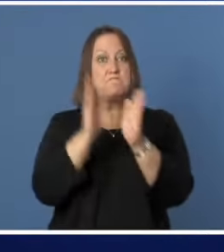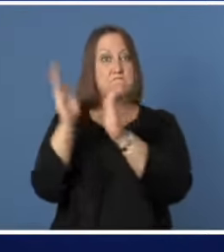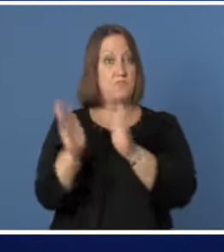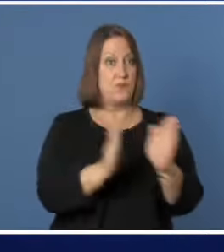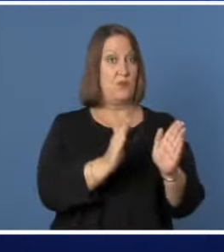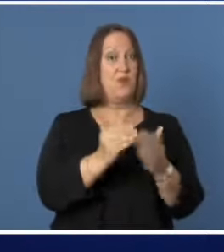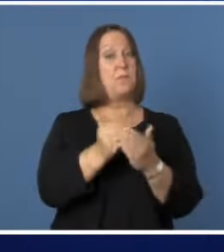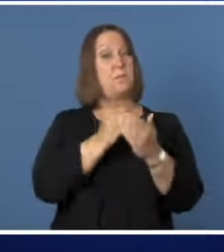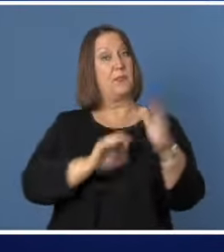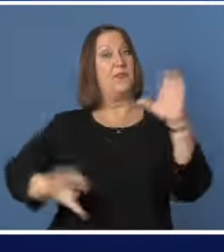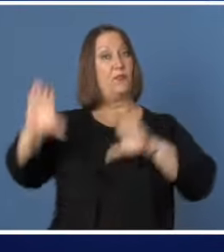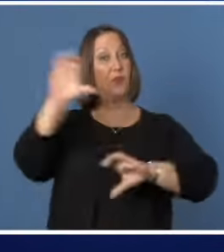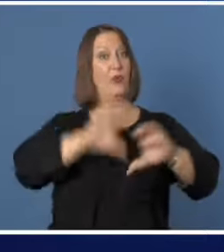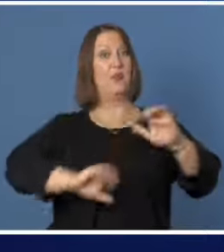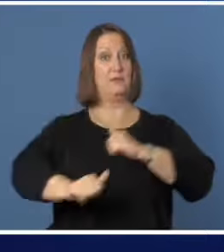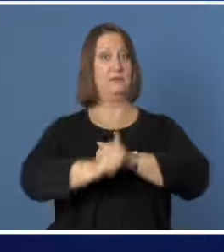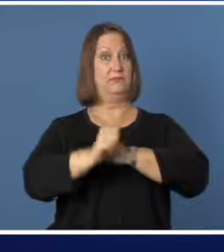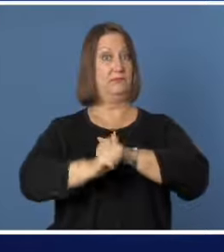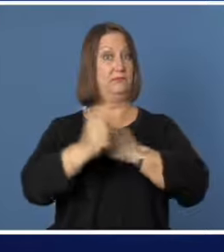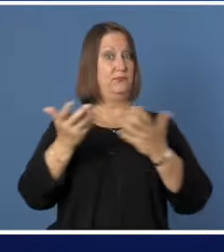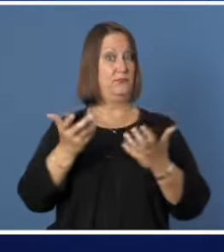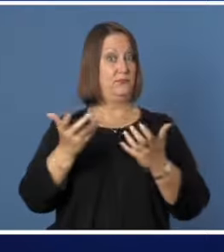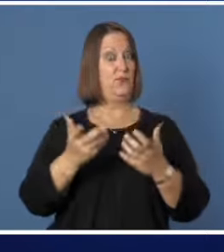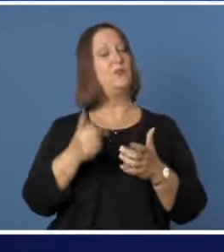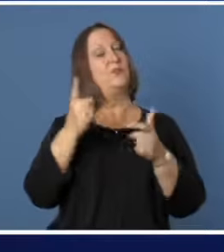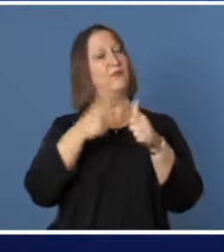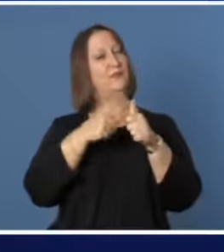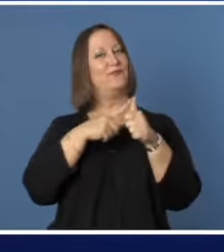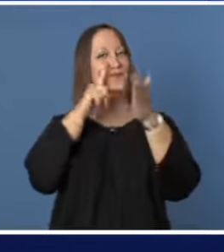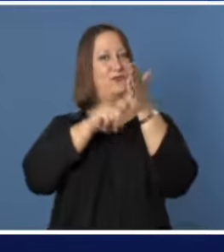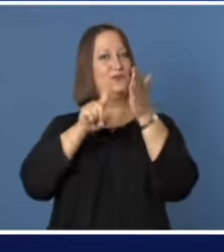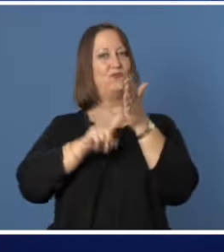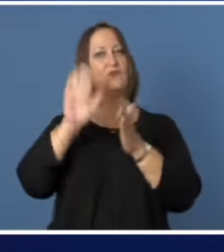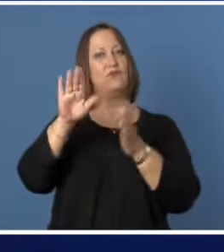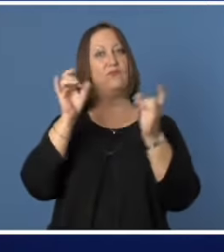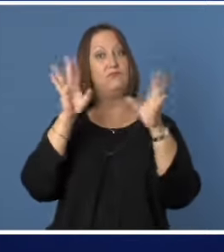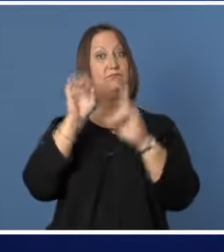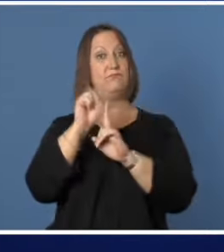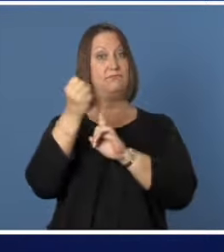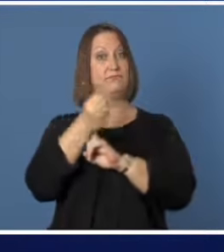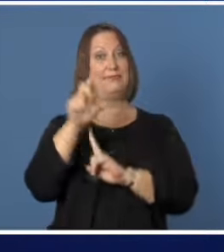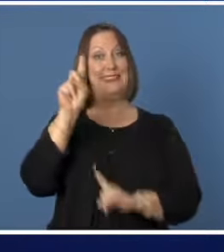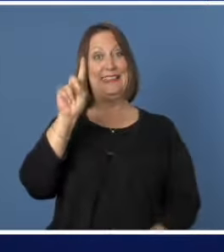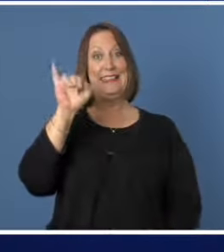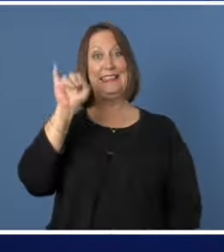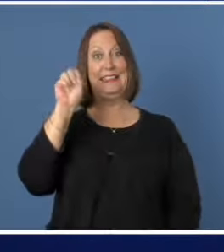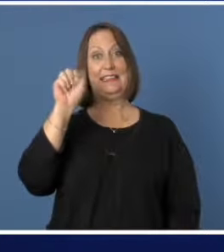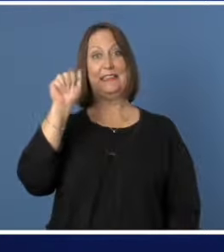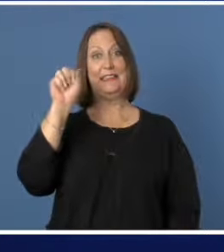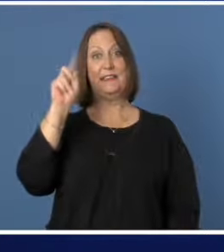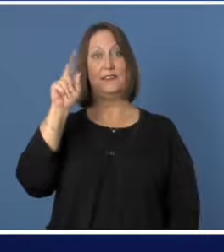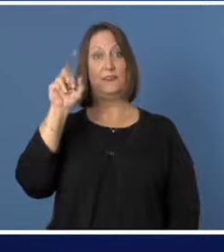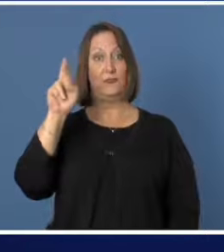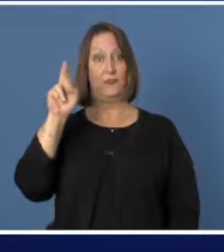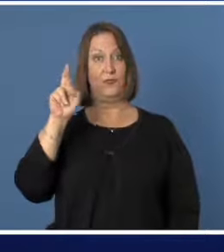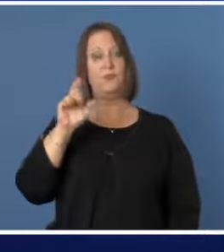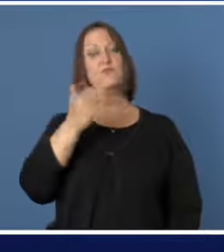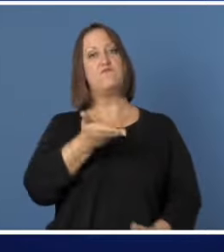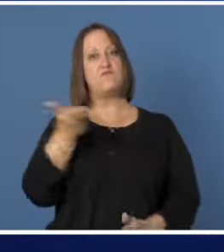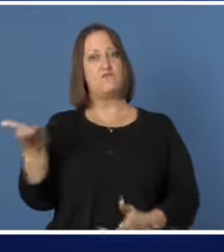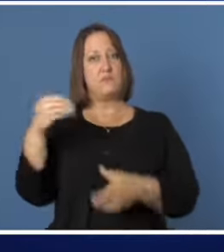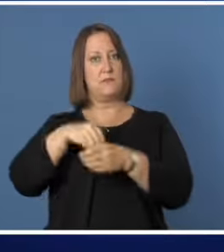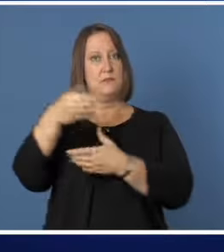What you should do to prepare for a chemical threat. Check your disaster supplies kit to make sure